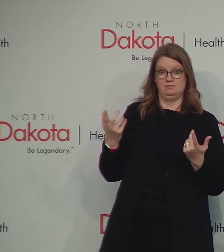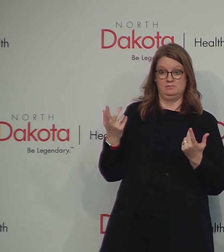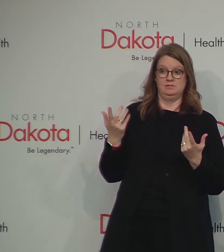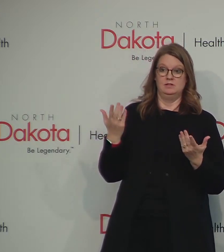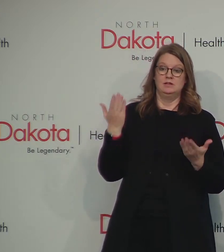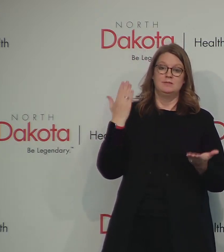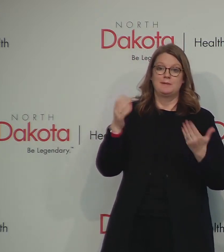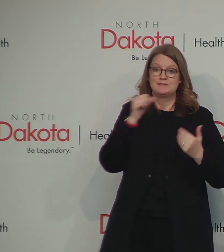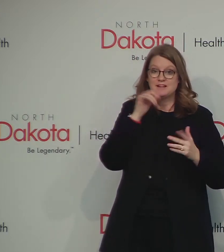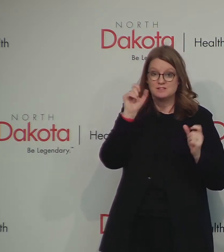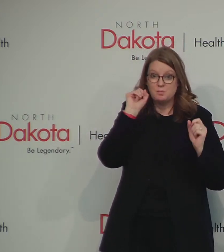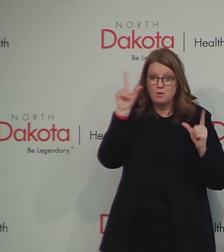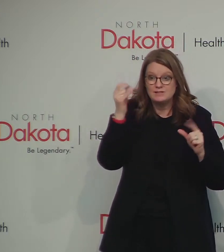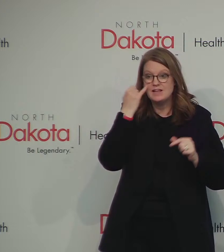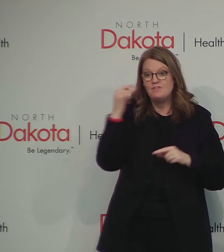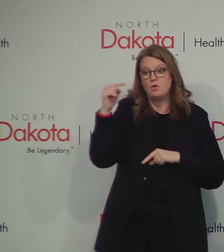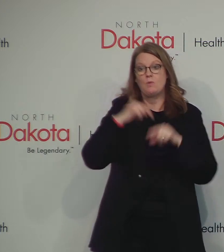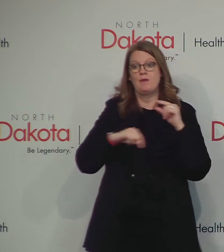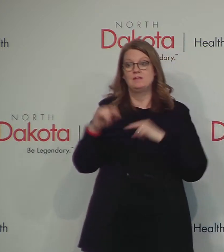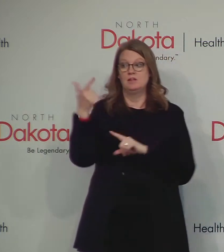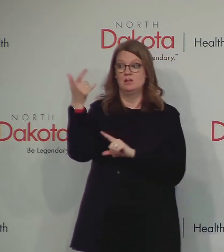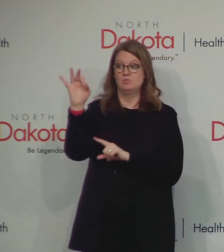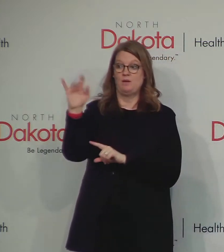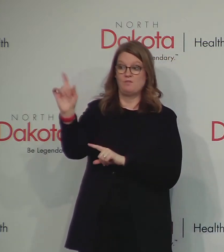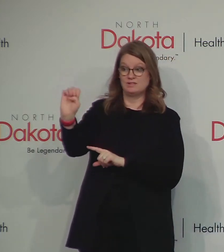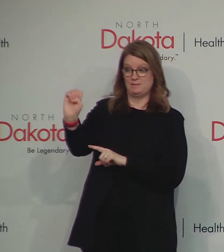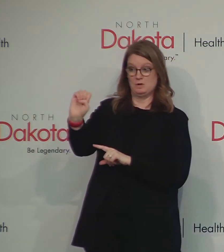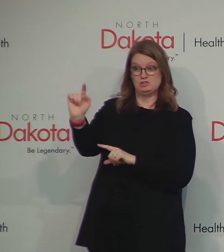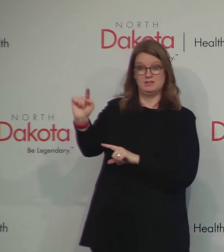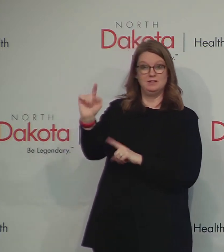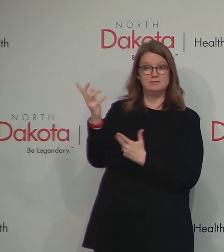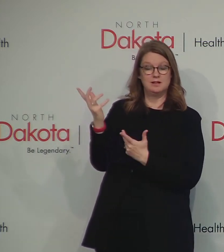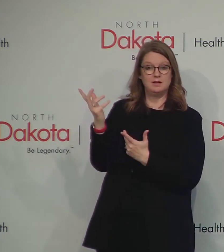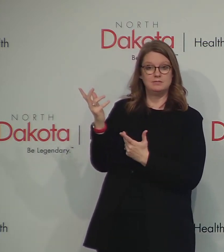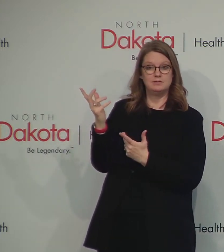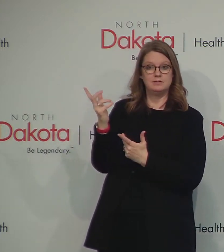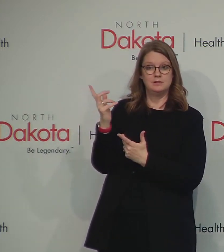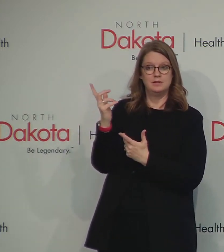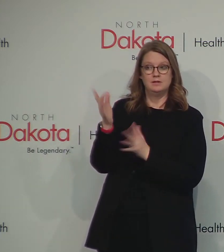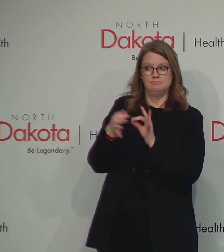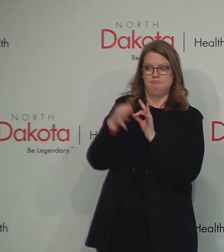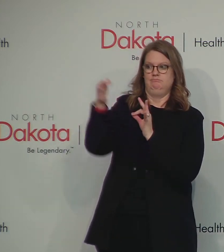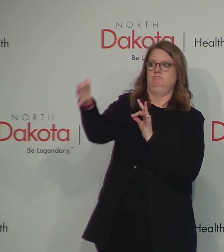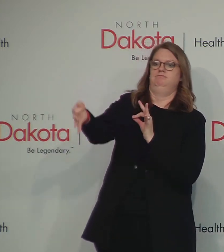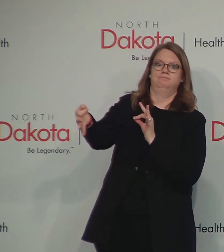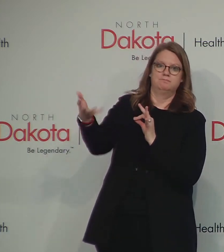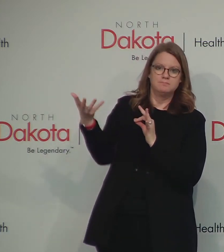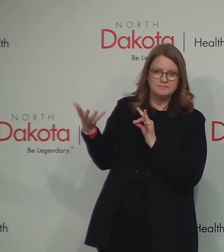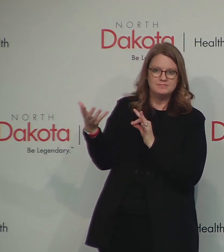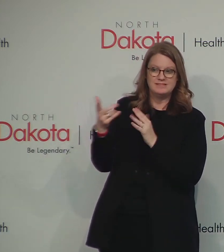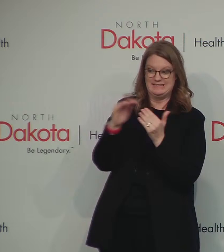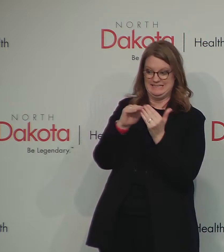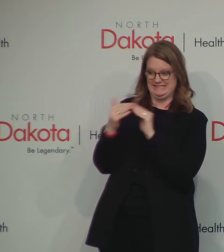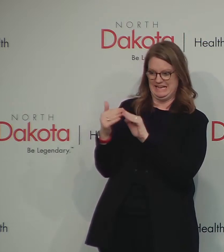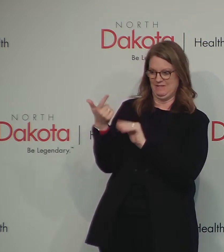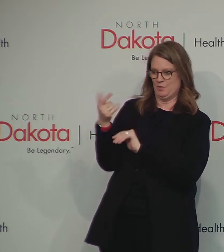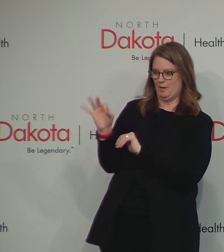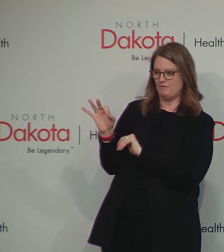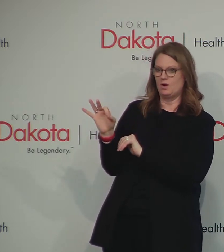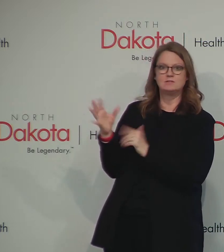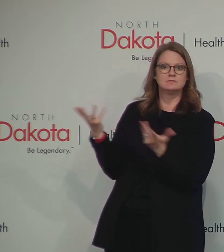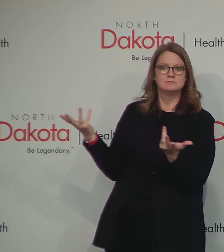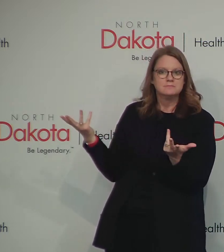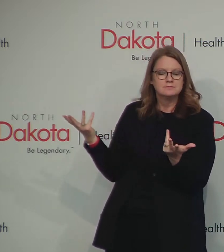maybe isn't a surprise. If you go back to the Grand Forks emergency, which was extended period of time when the city of Grand Forks